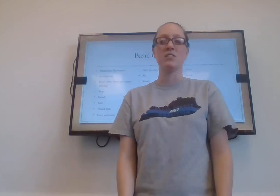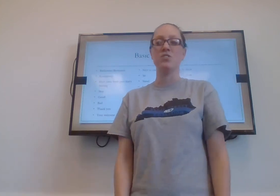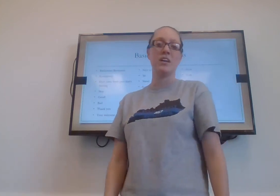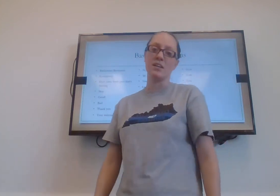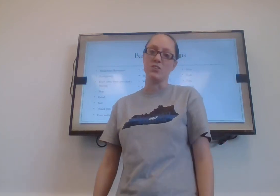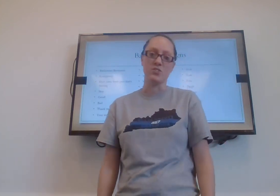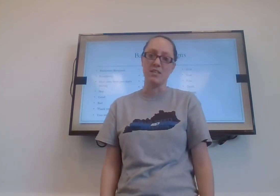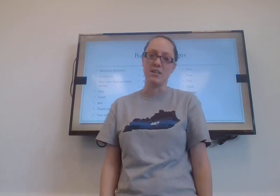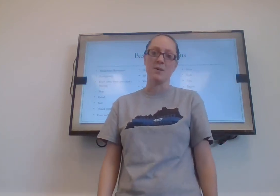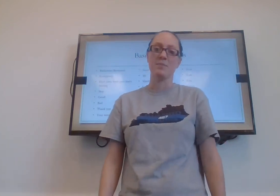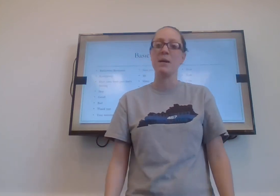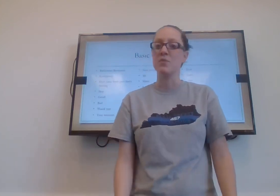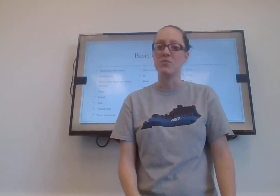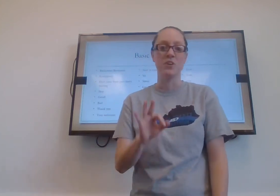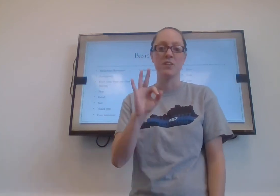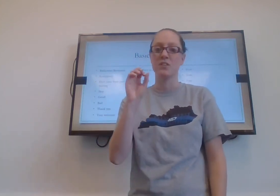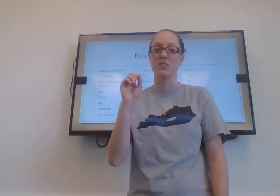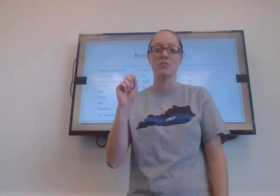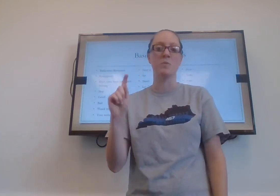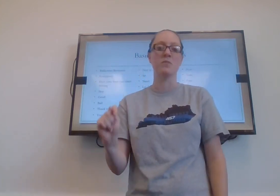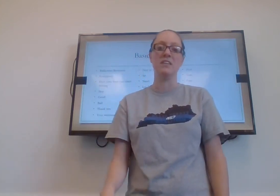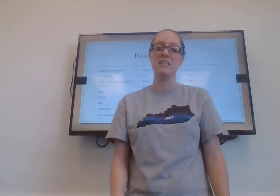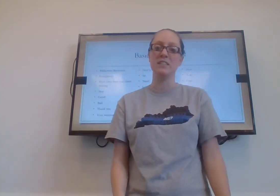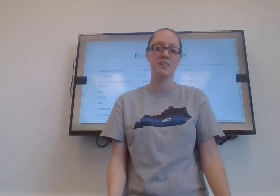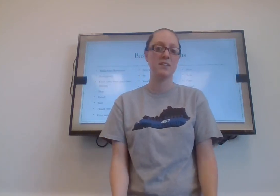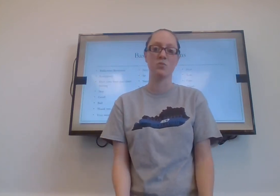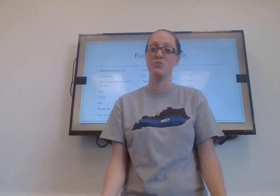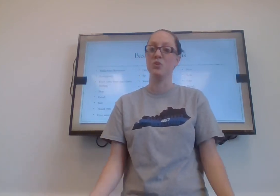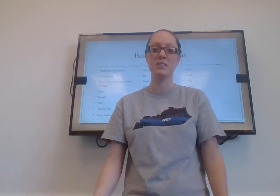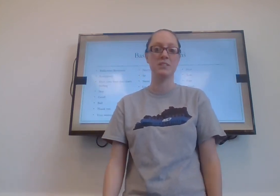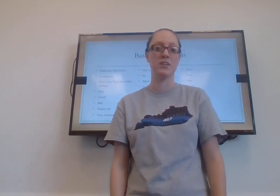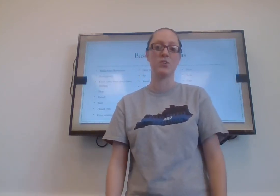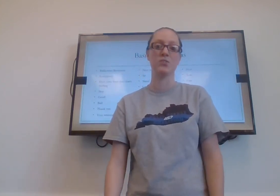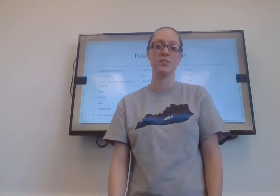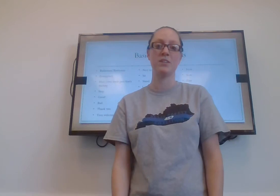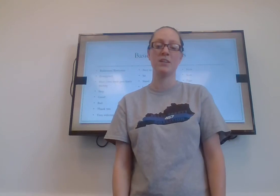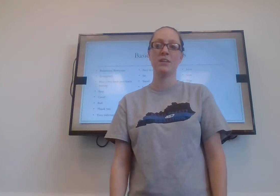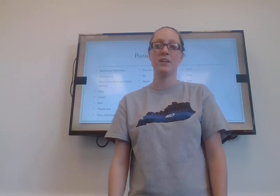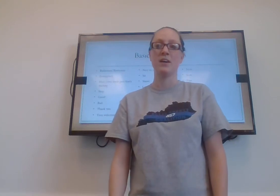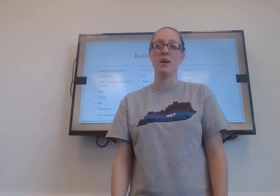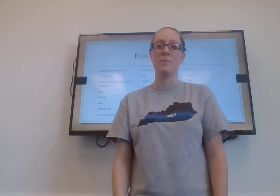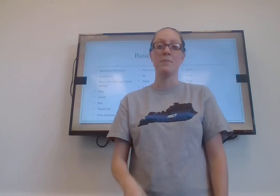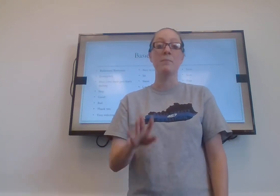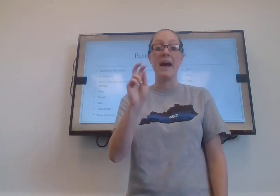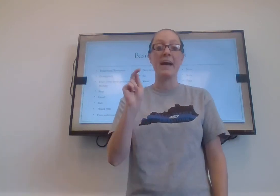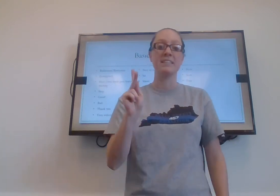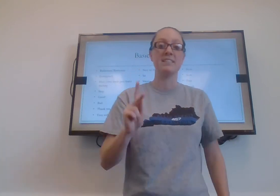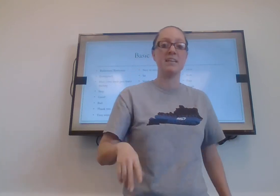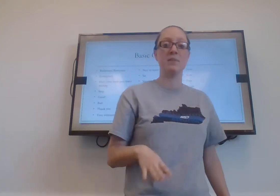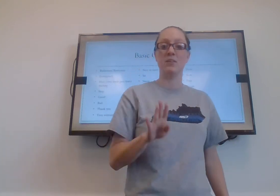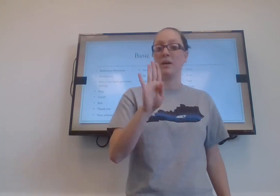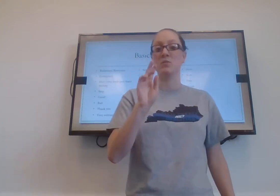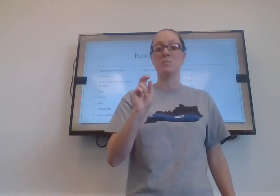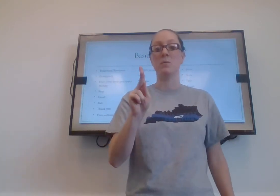you can't get your knee up. Same with foot, they'll spell feet or foot and hurt. Back is the same deal, they will spell